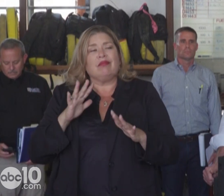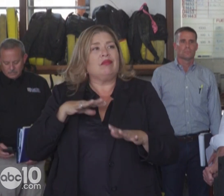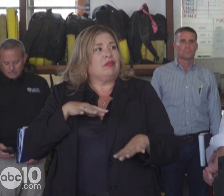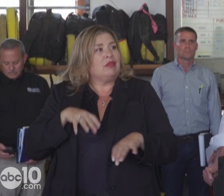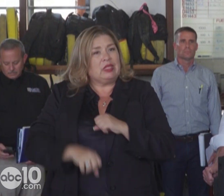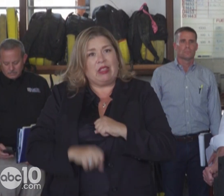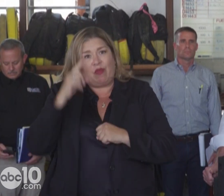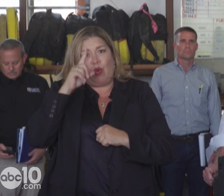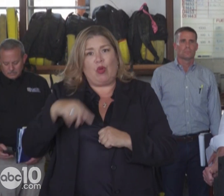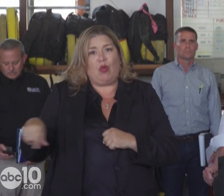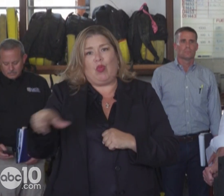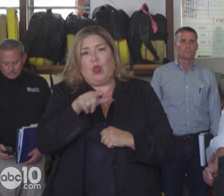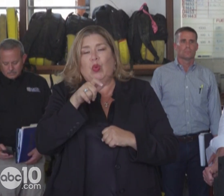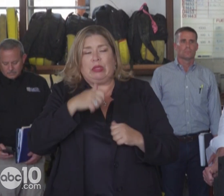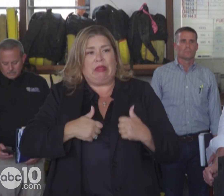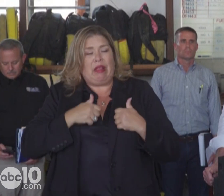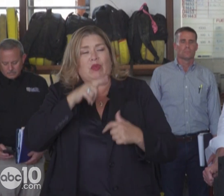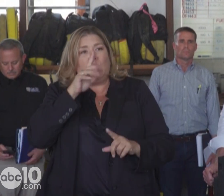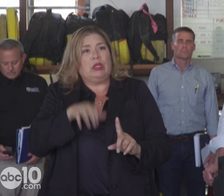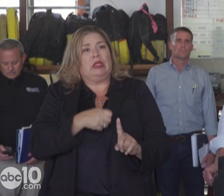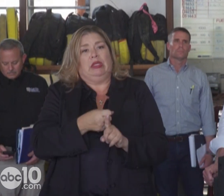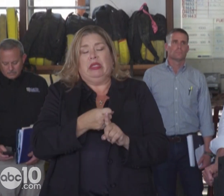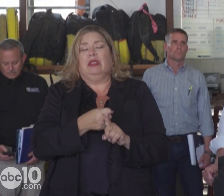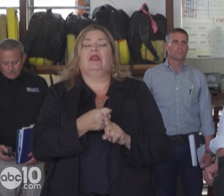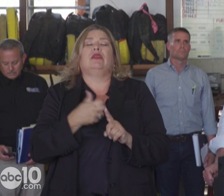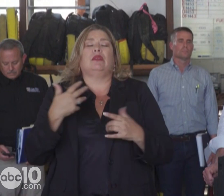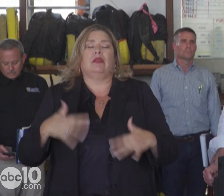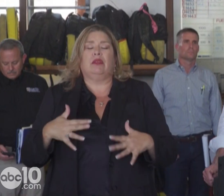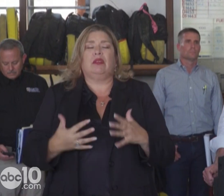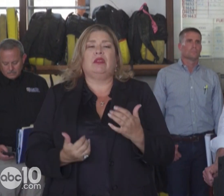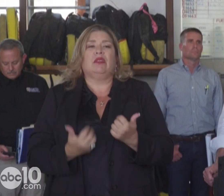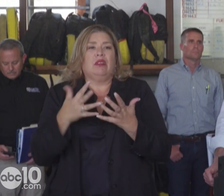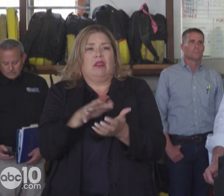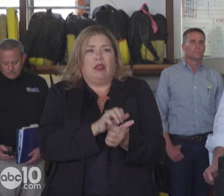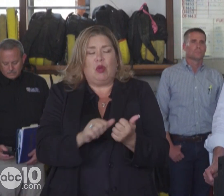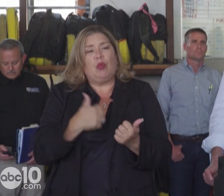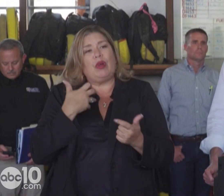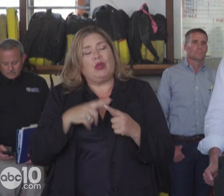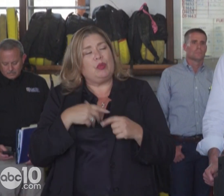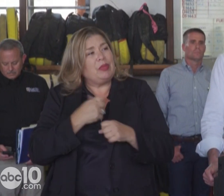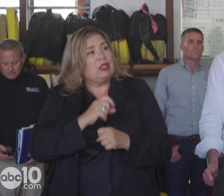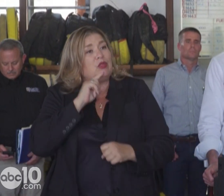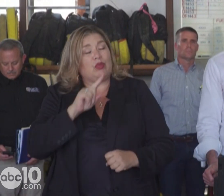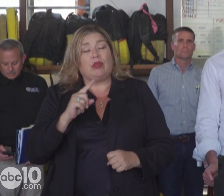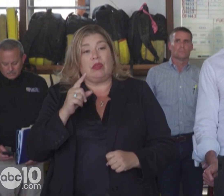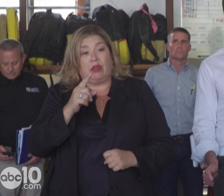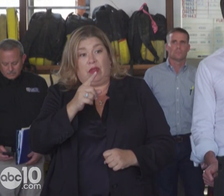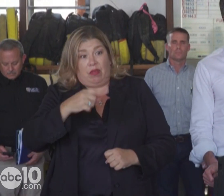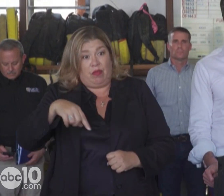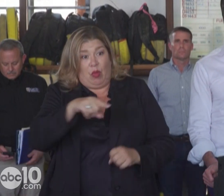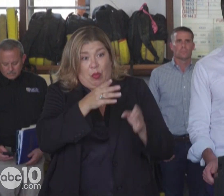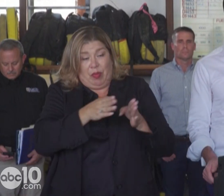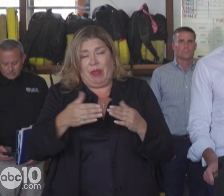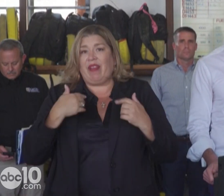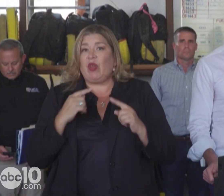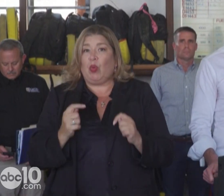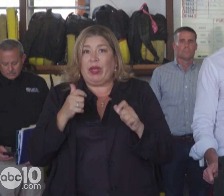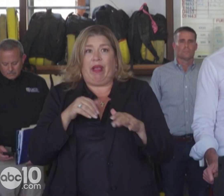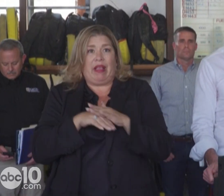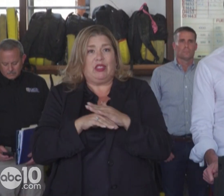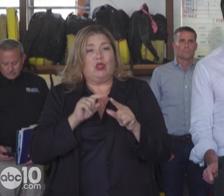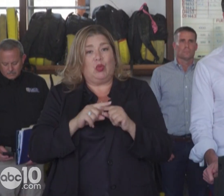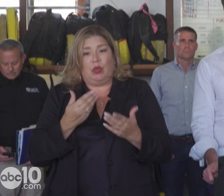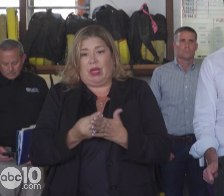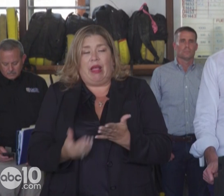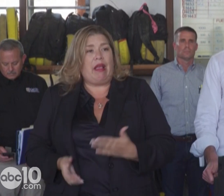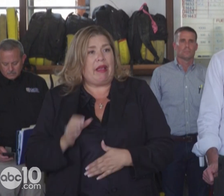those impacted, lives literally torn asunder. And we wanted to make sure that they have quick access to